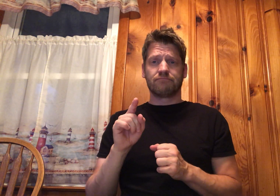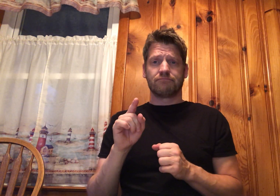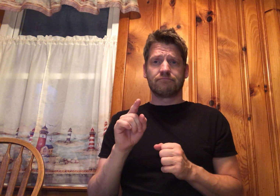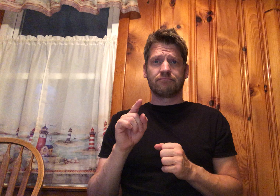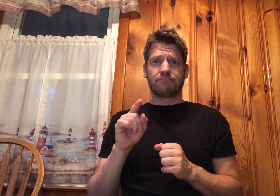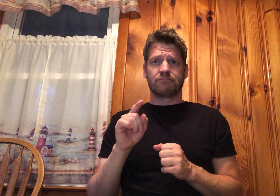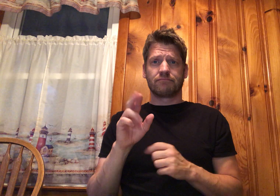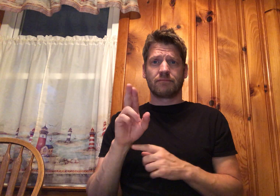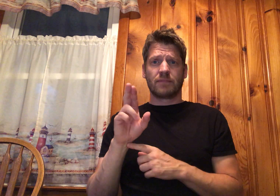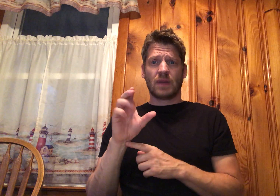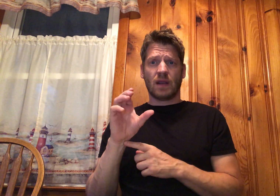custom